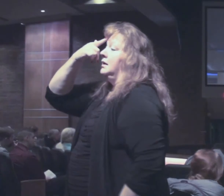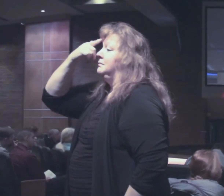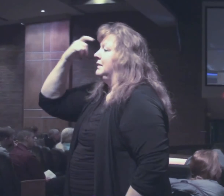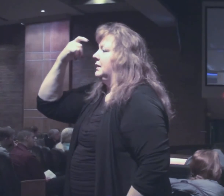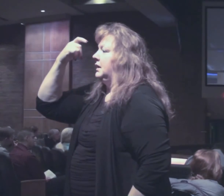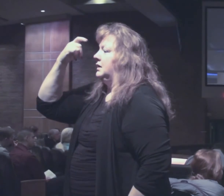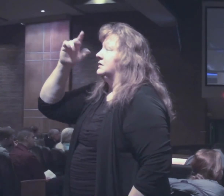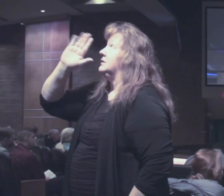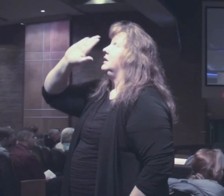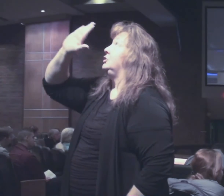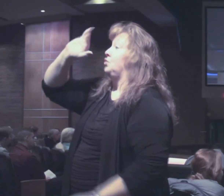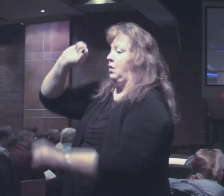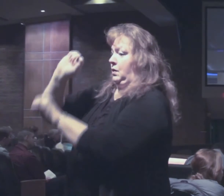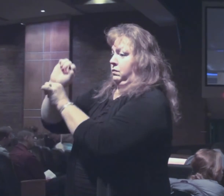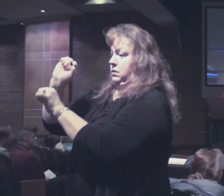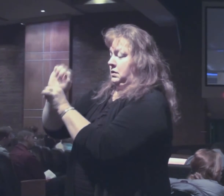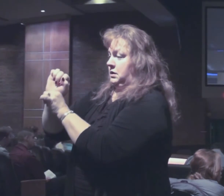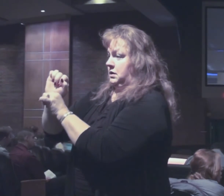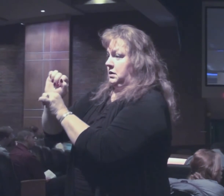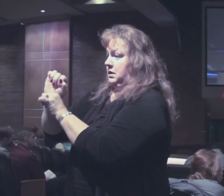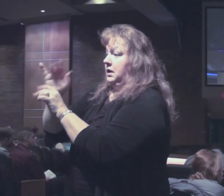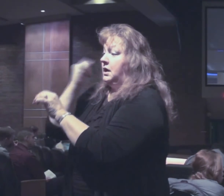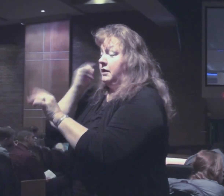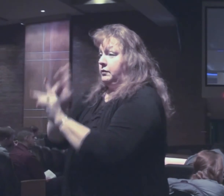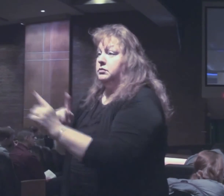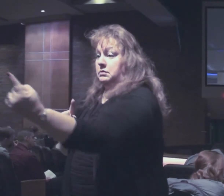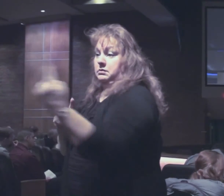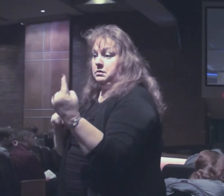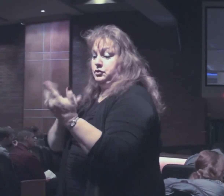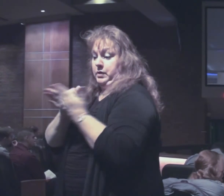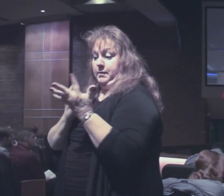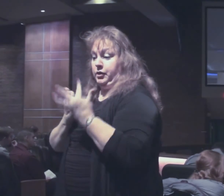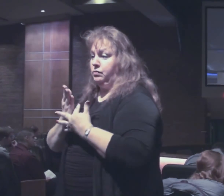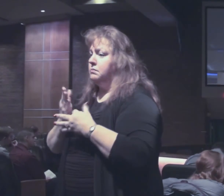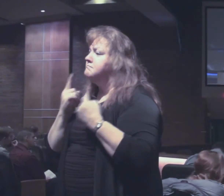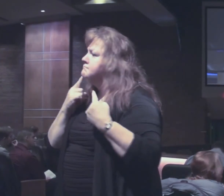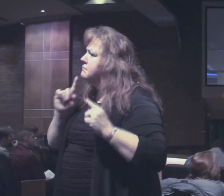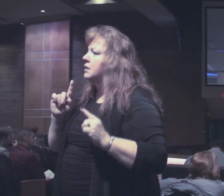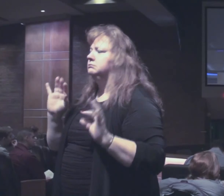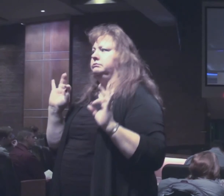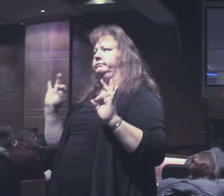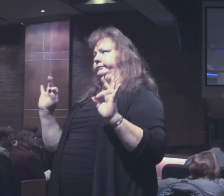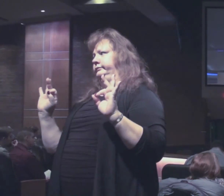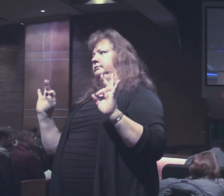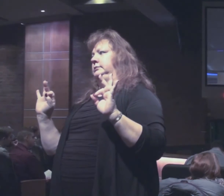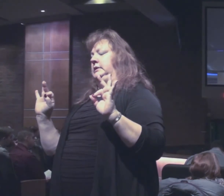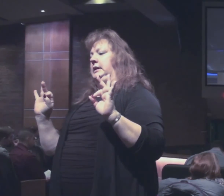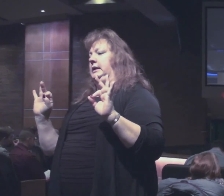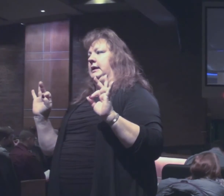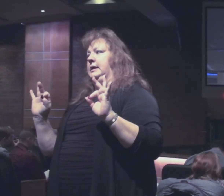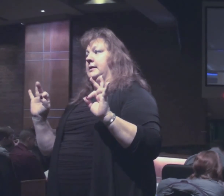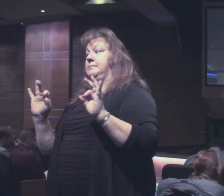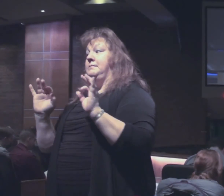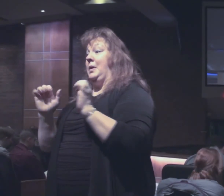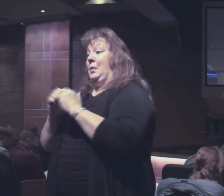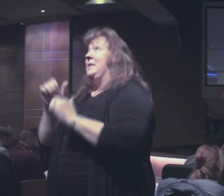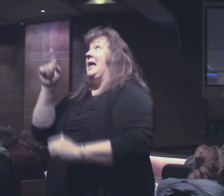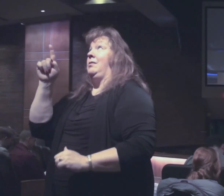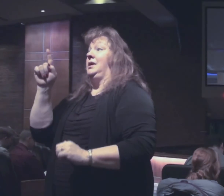Because it's His work. If He uses someone else that's going to help me through it, that's fine. But it's not going to get done without